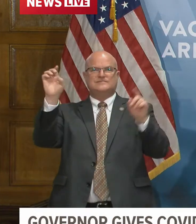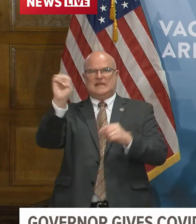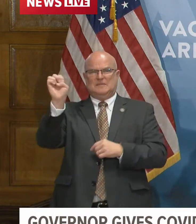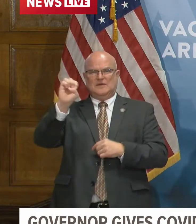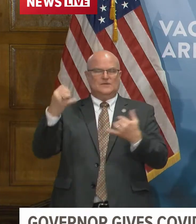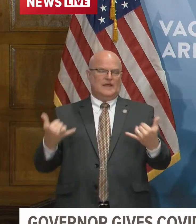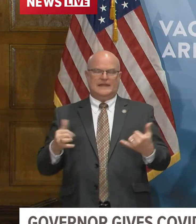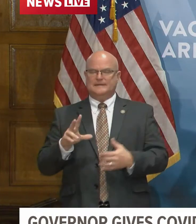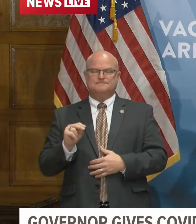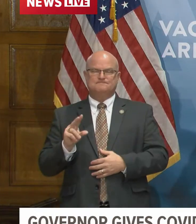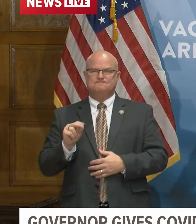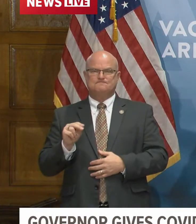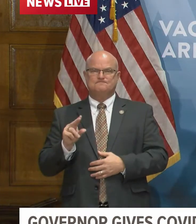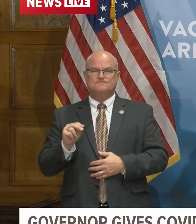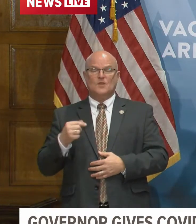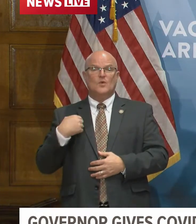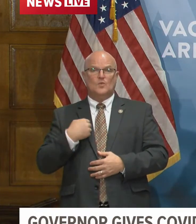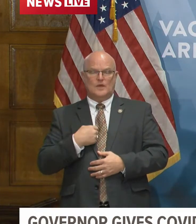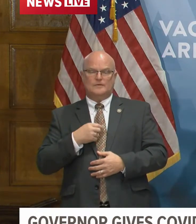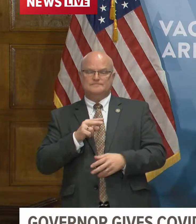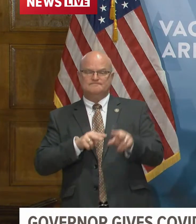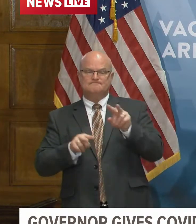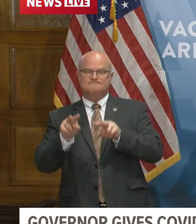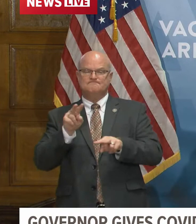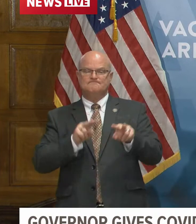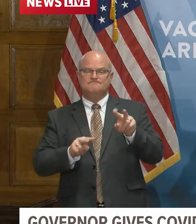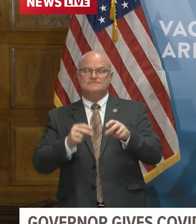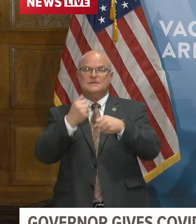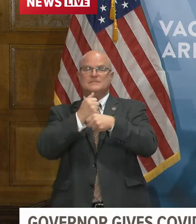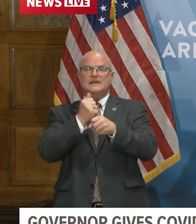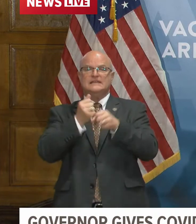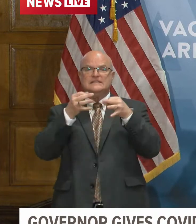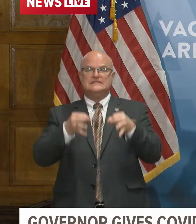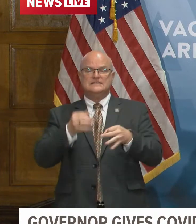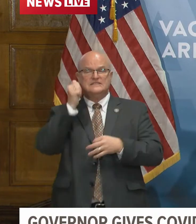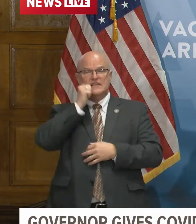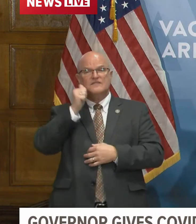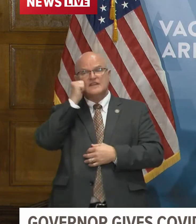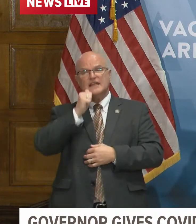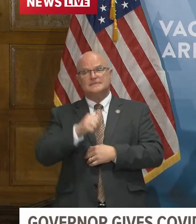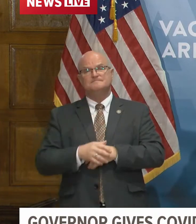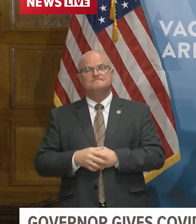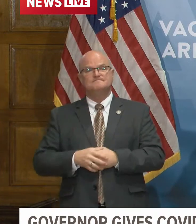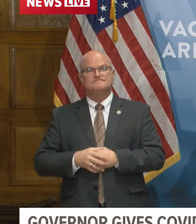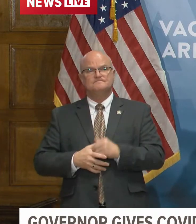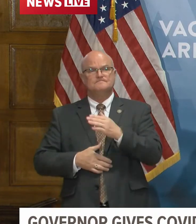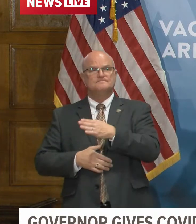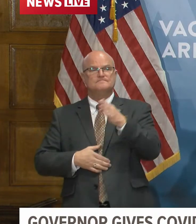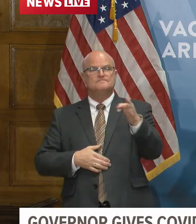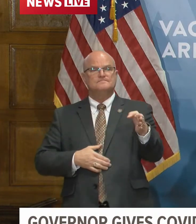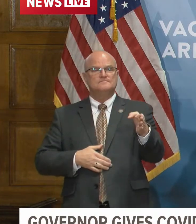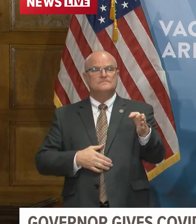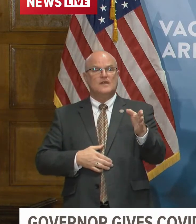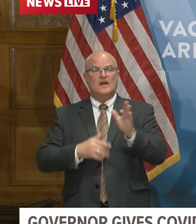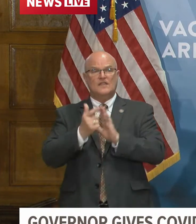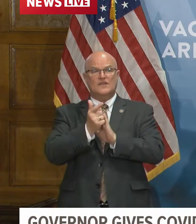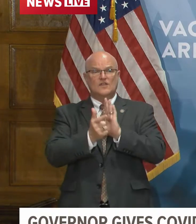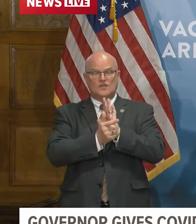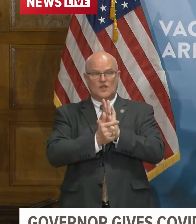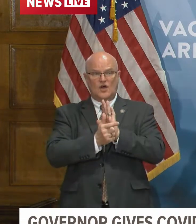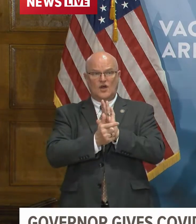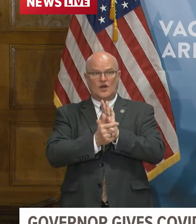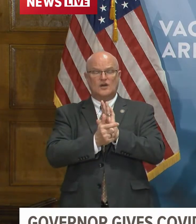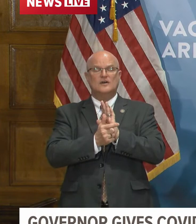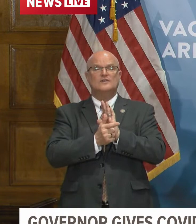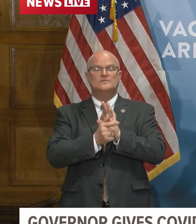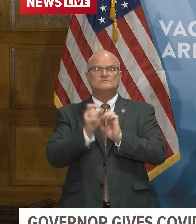time. We'll continue to look at it and make decisions day by day. The law was struck down so that mask mandates are